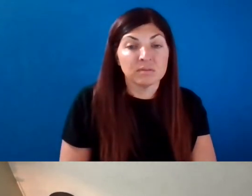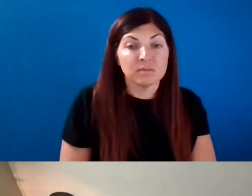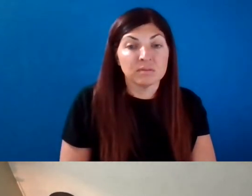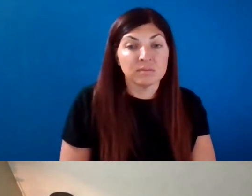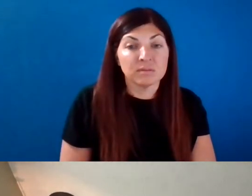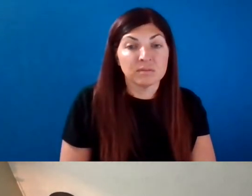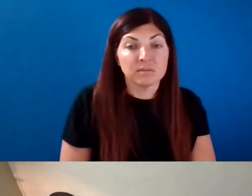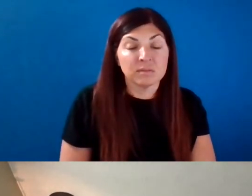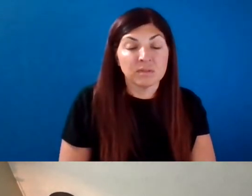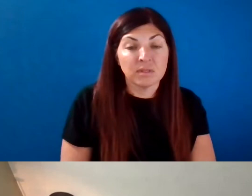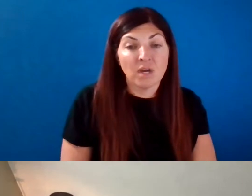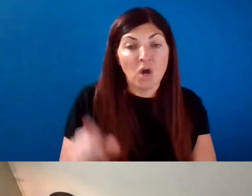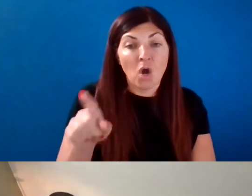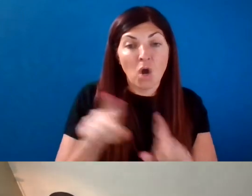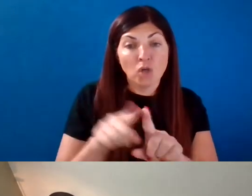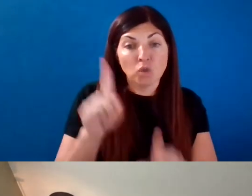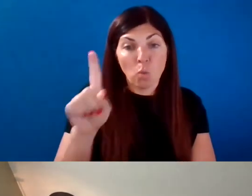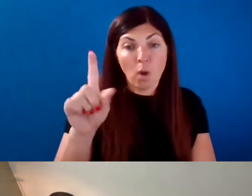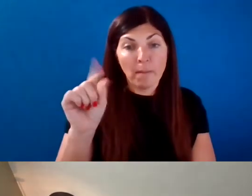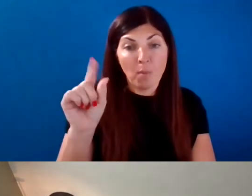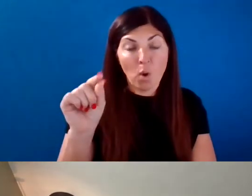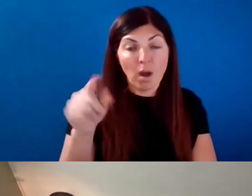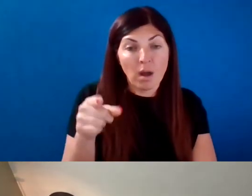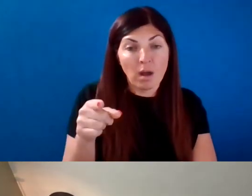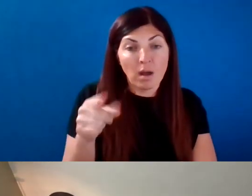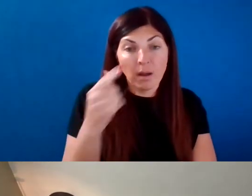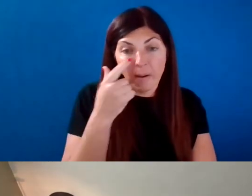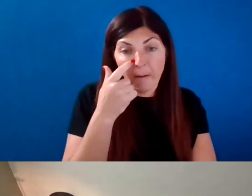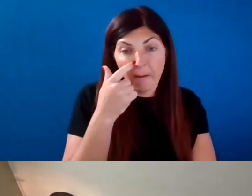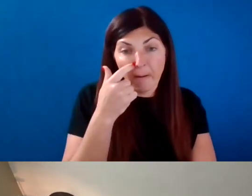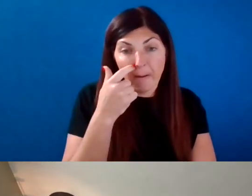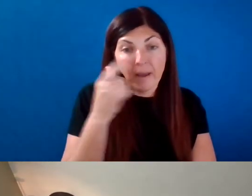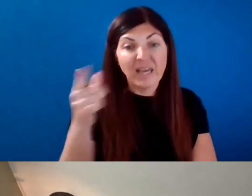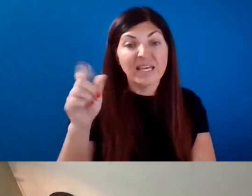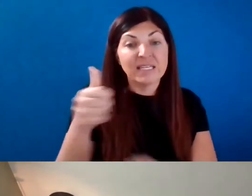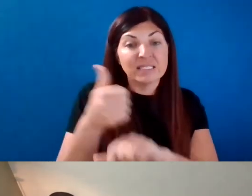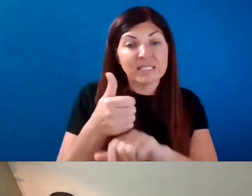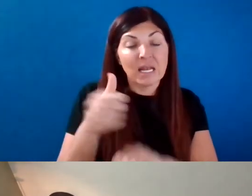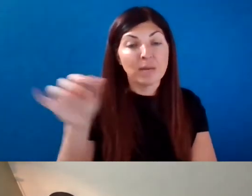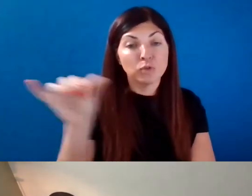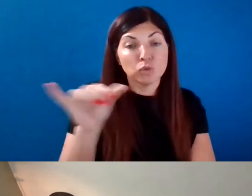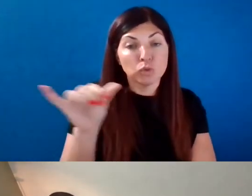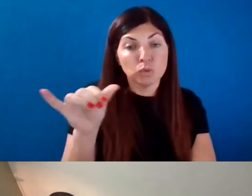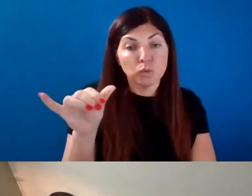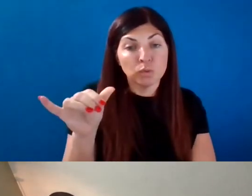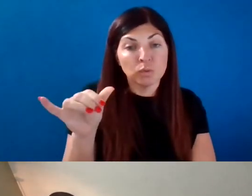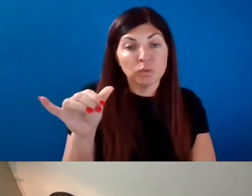is one more thing. He actually set me up with a